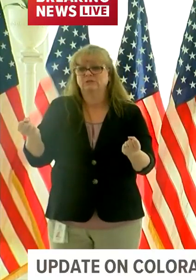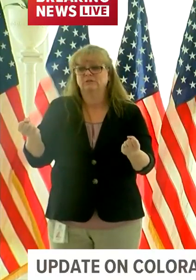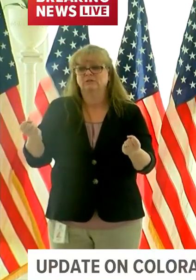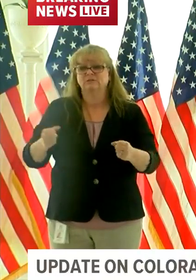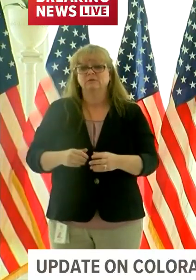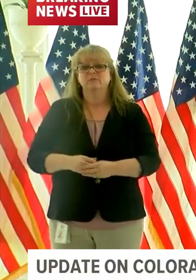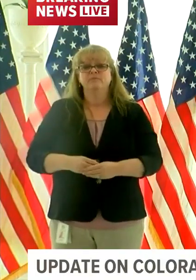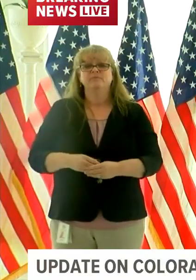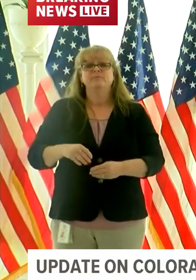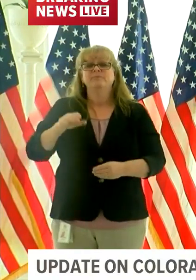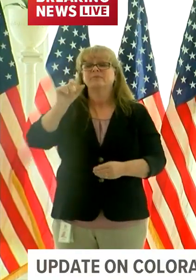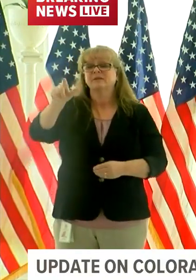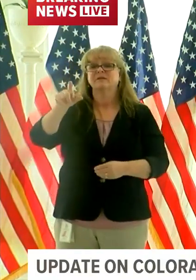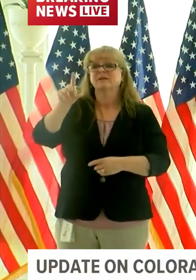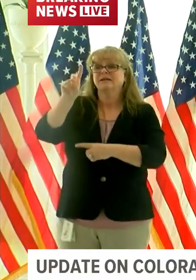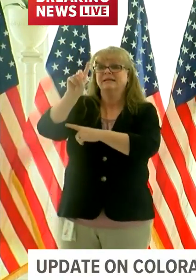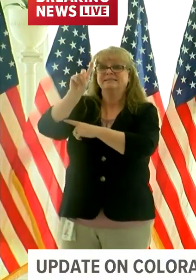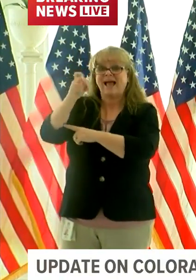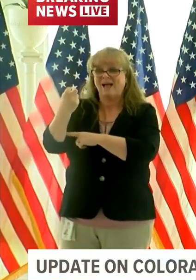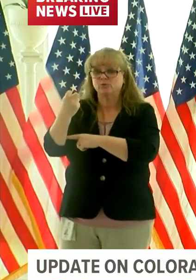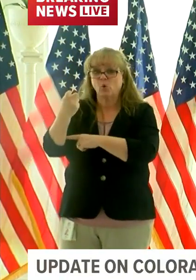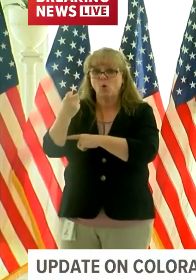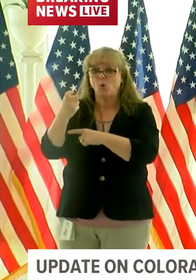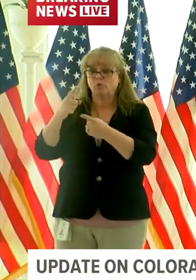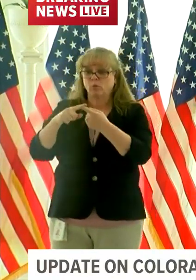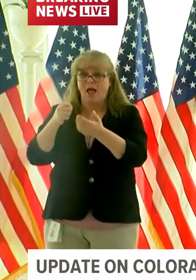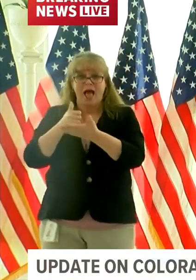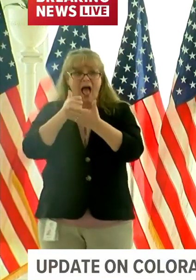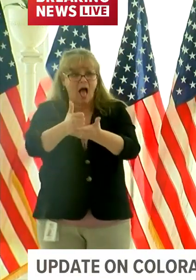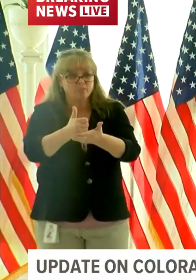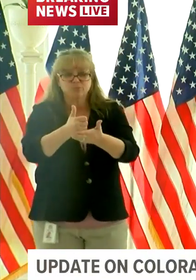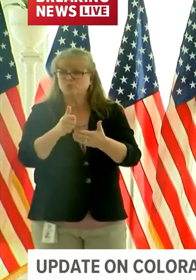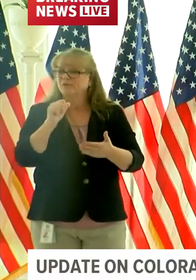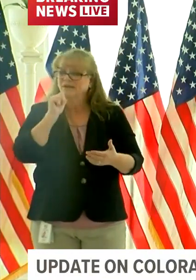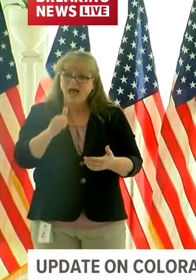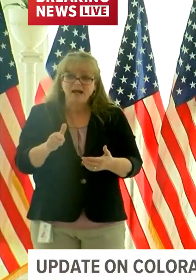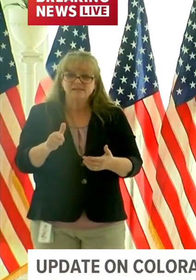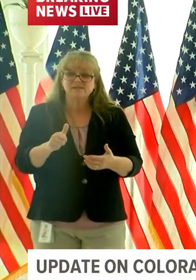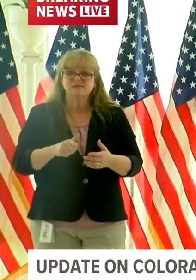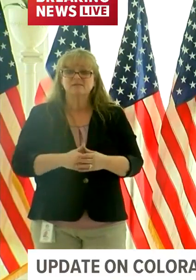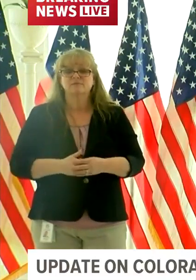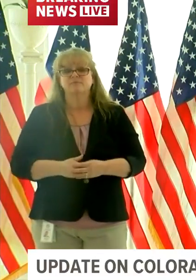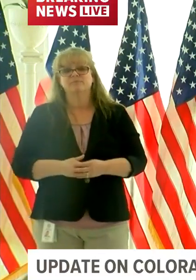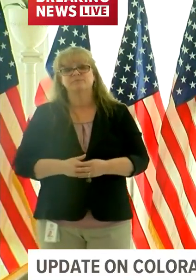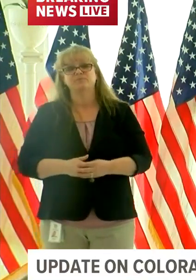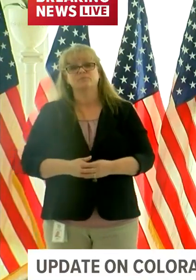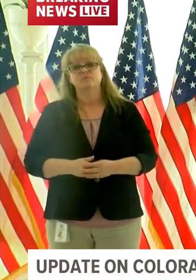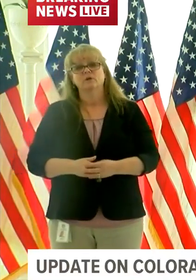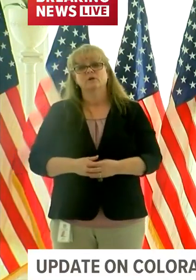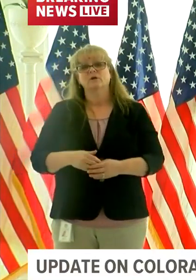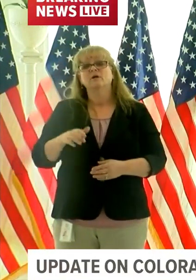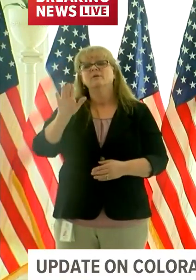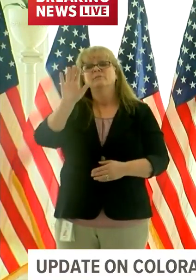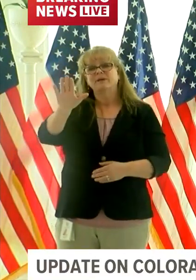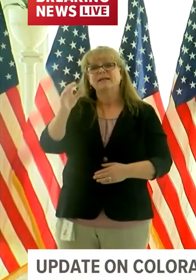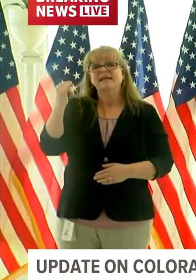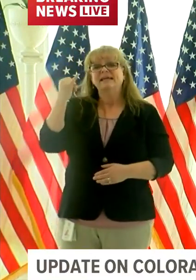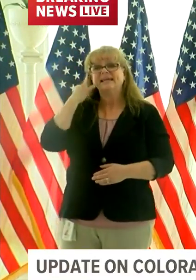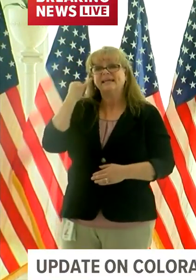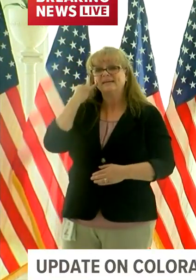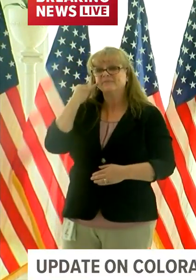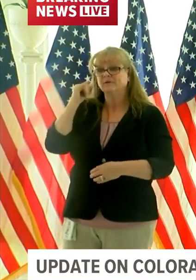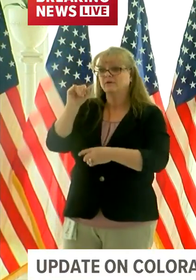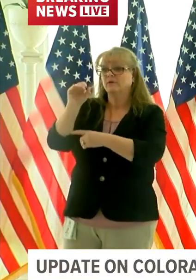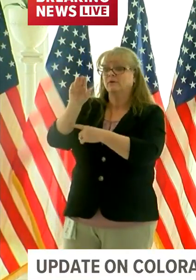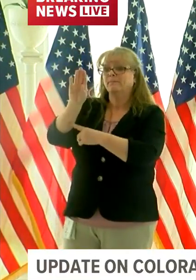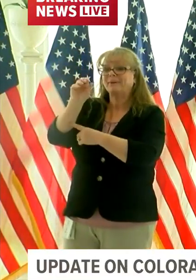terms of what you do. And in any of those, whether you have, I should say if it's bacterial, it's different. You might need an antibiotic. If you